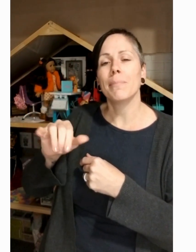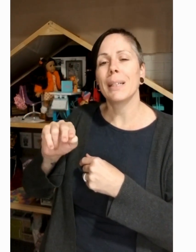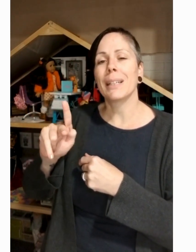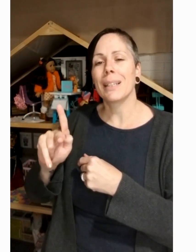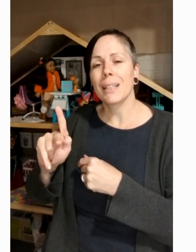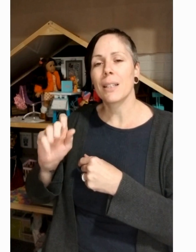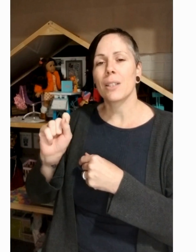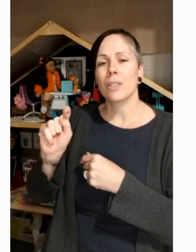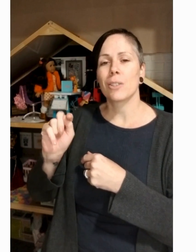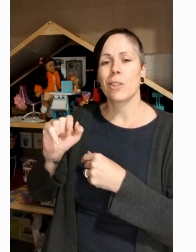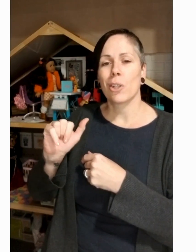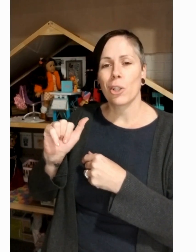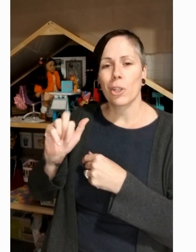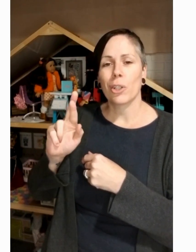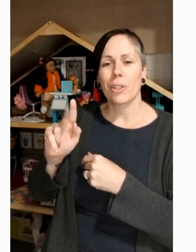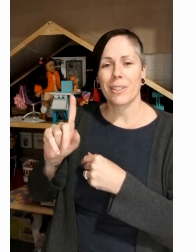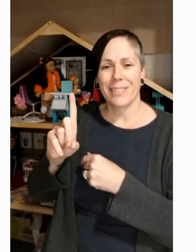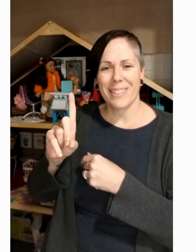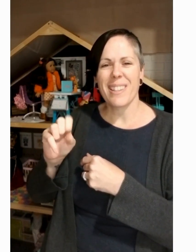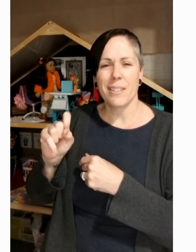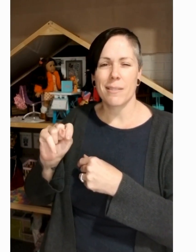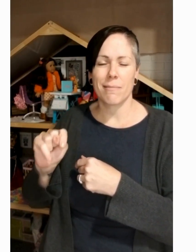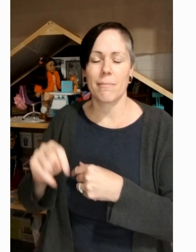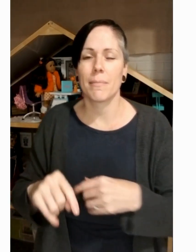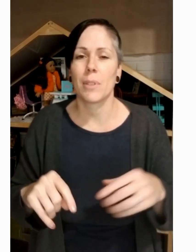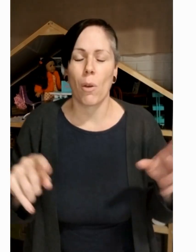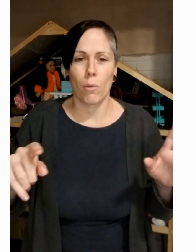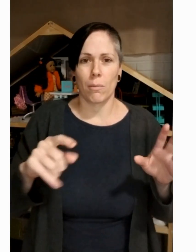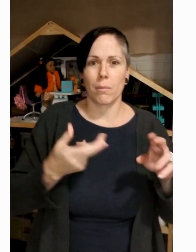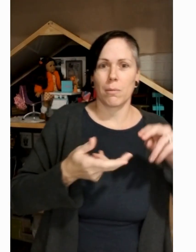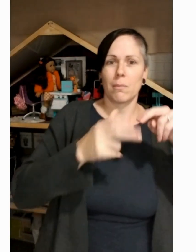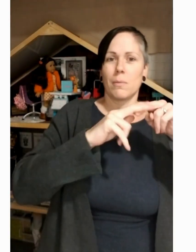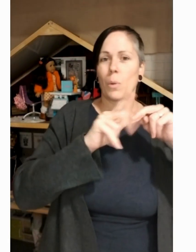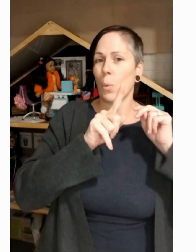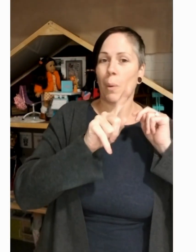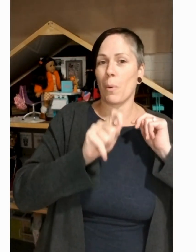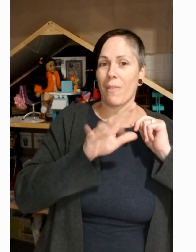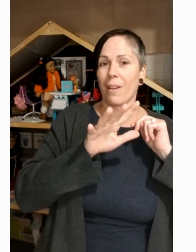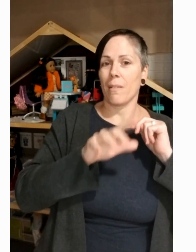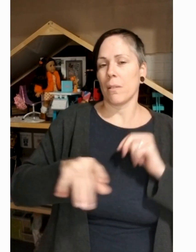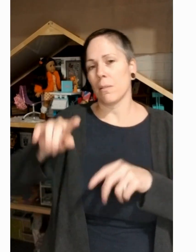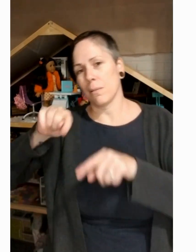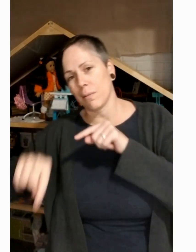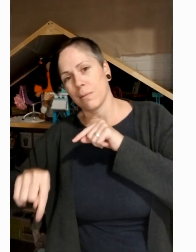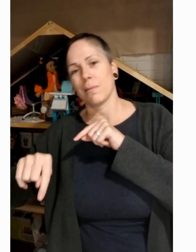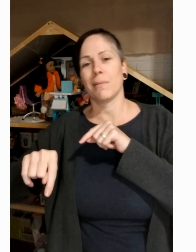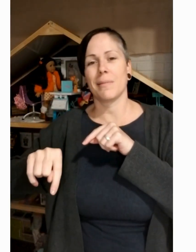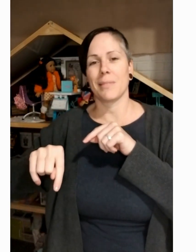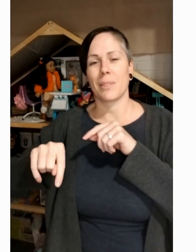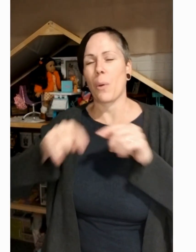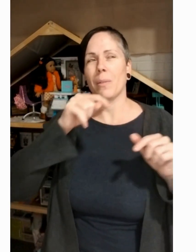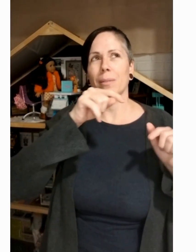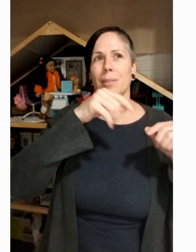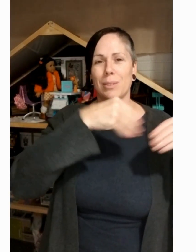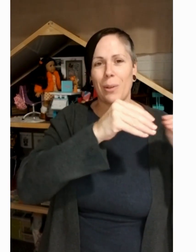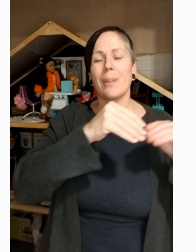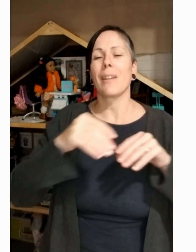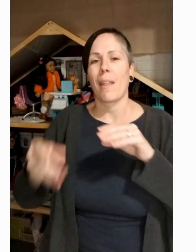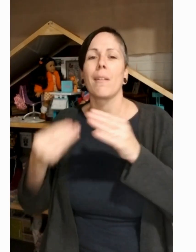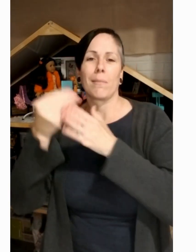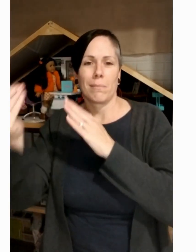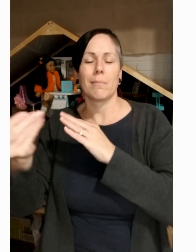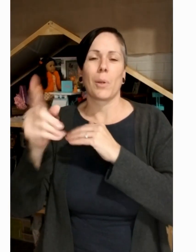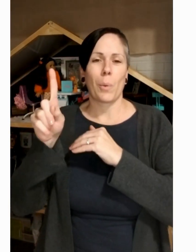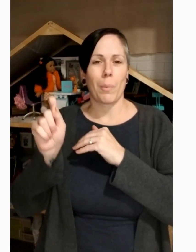up 3 dolls because we, up 3, down 1.5, up 1.5. And